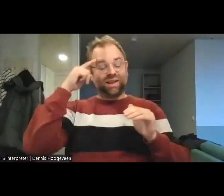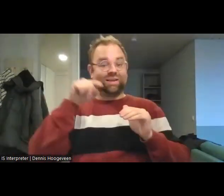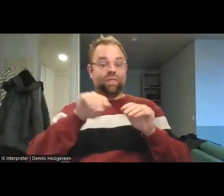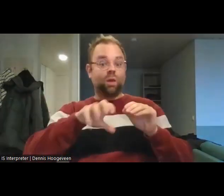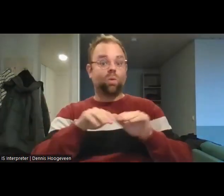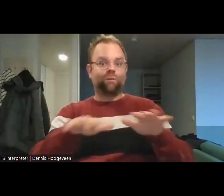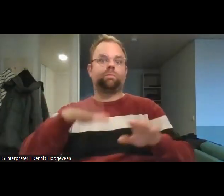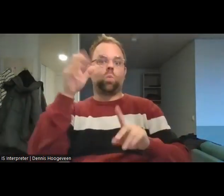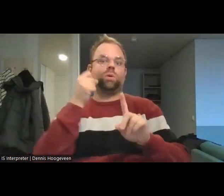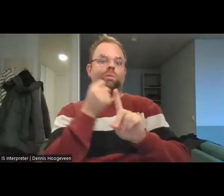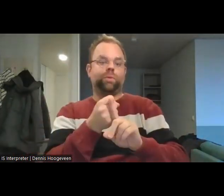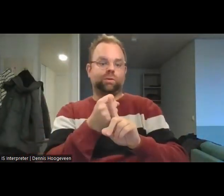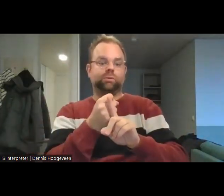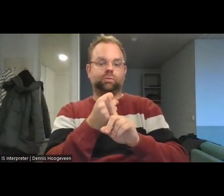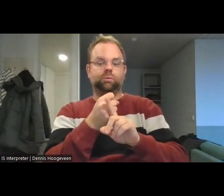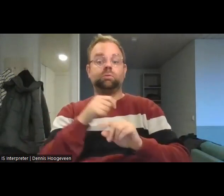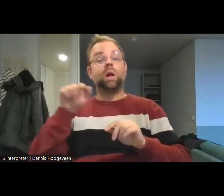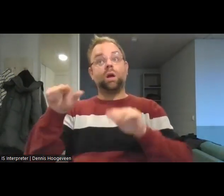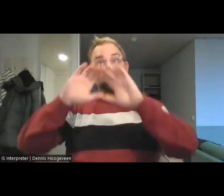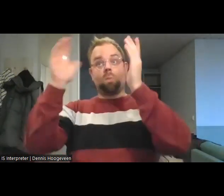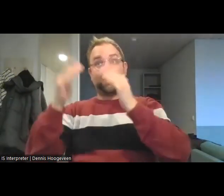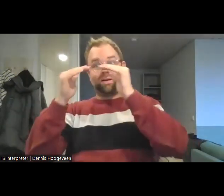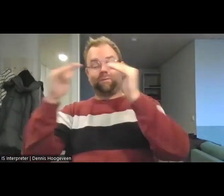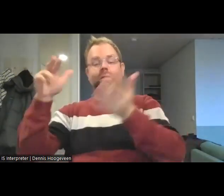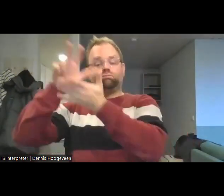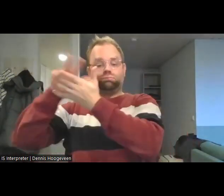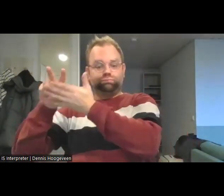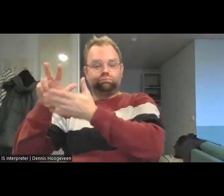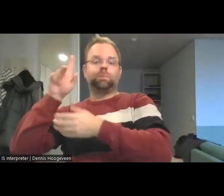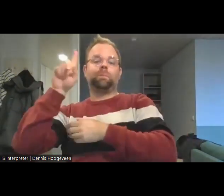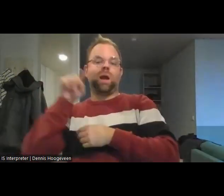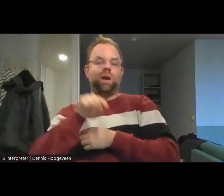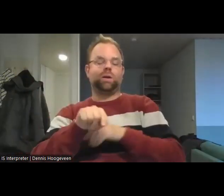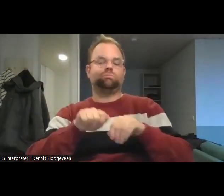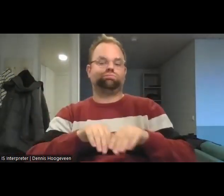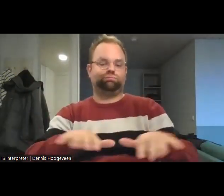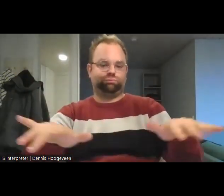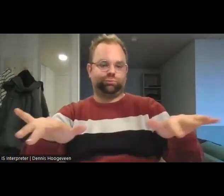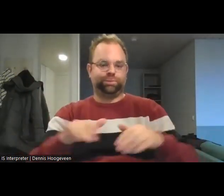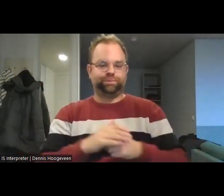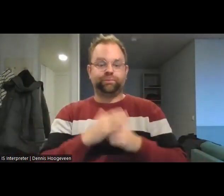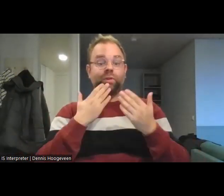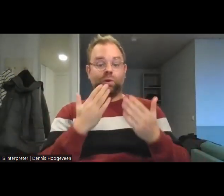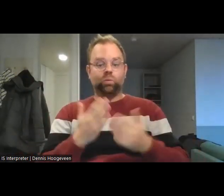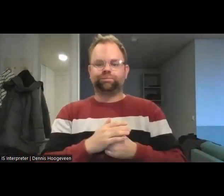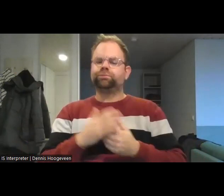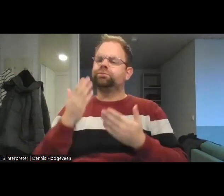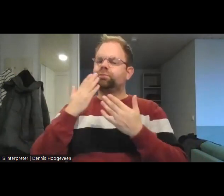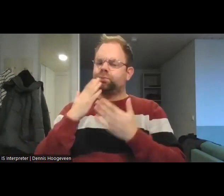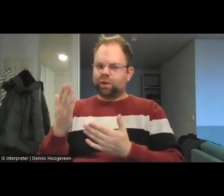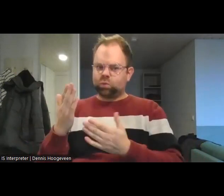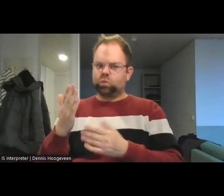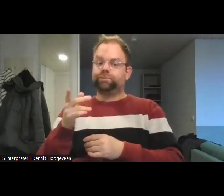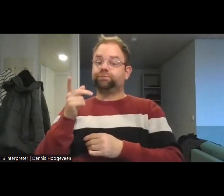raising that point on capacity building. We provide some opportunities at the global level for